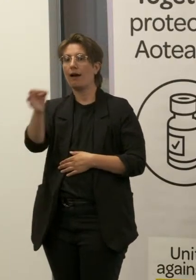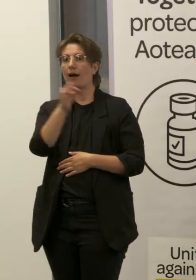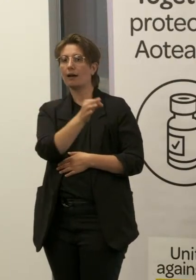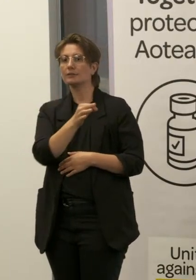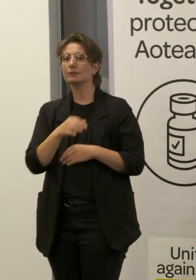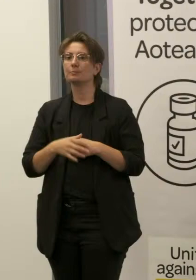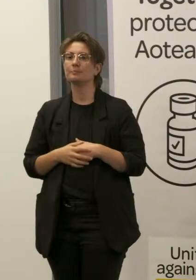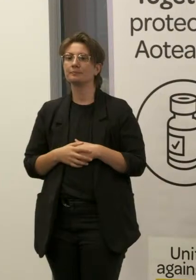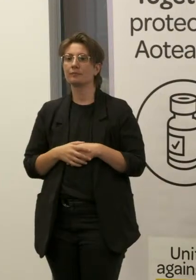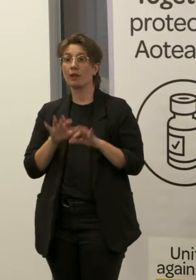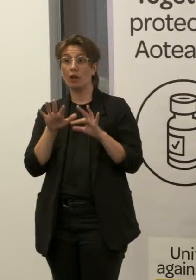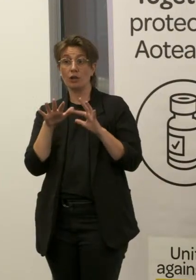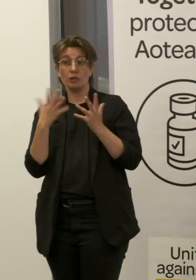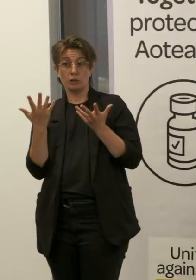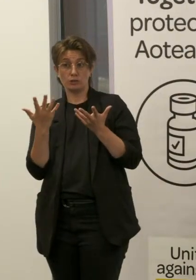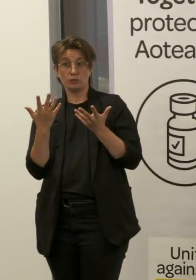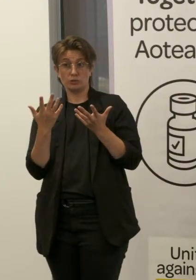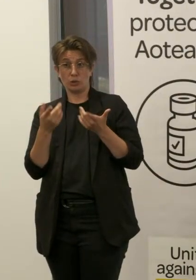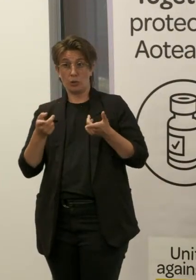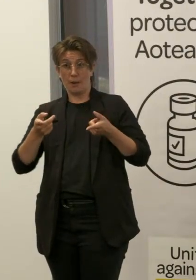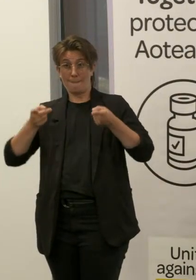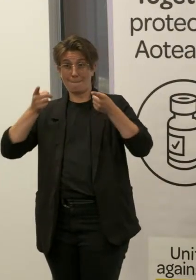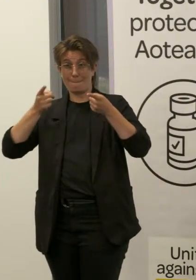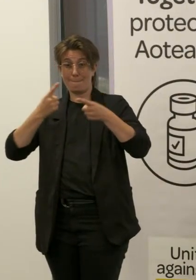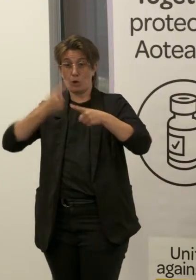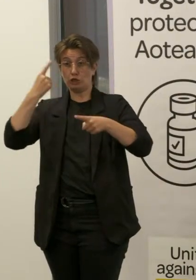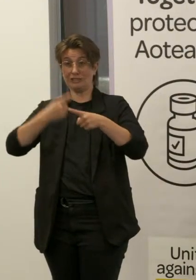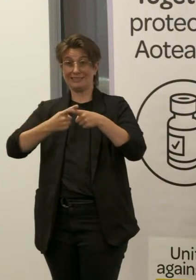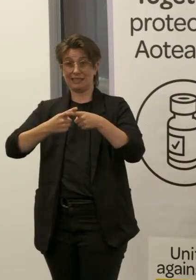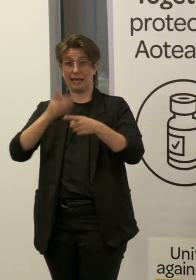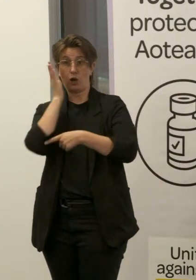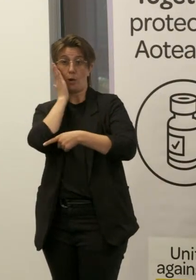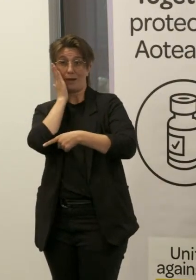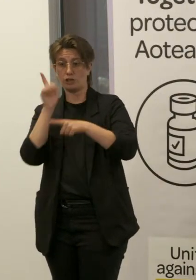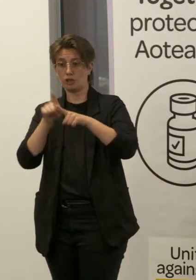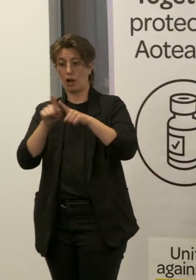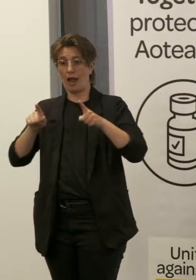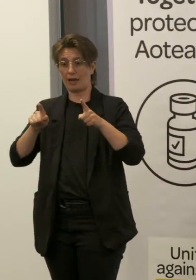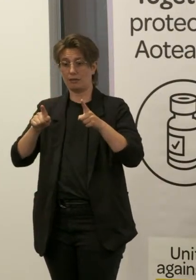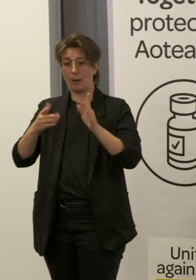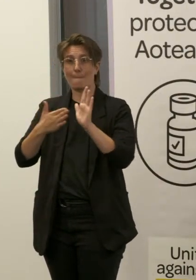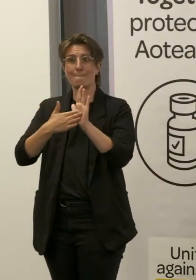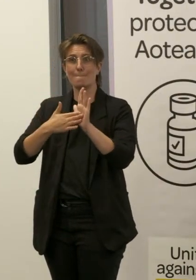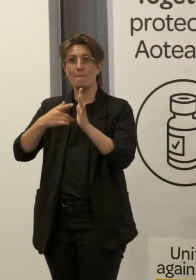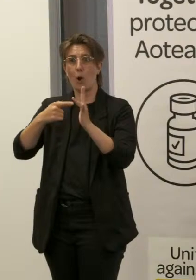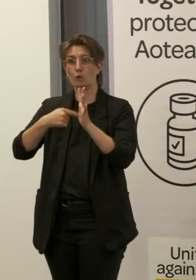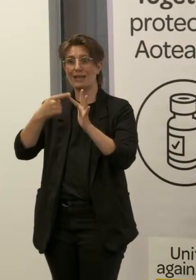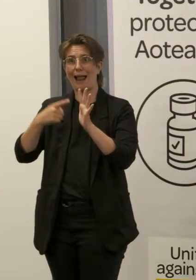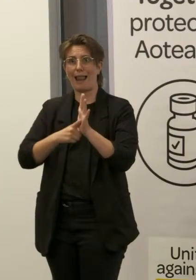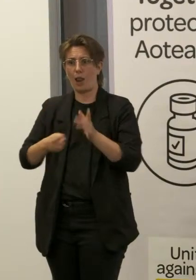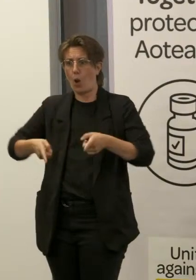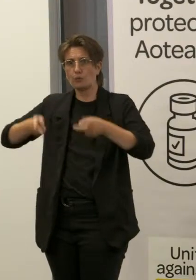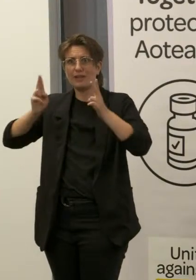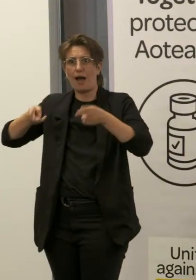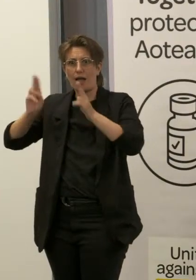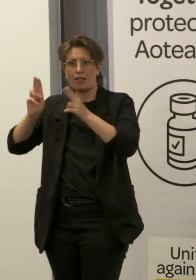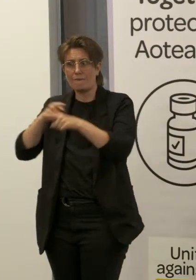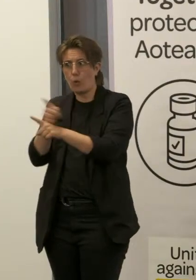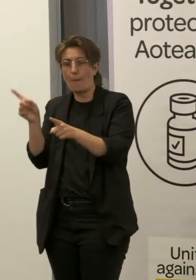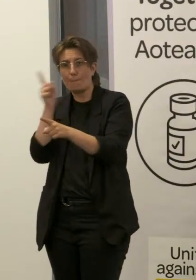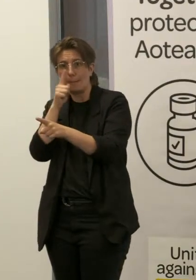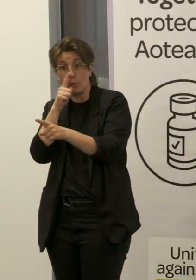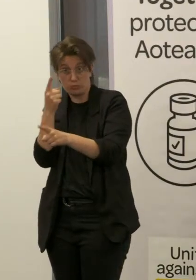with providing emergency accommodation like motels so people can safely isolate? Yeah, well, that's our normal job. We have to provide